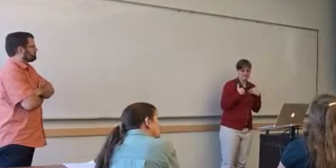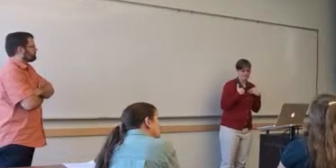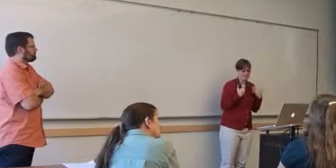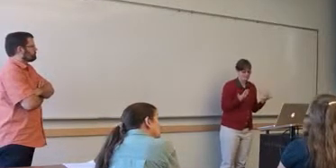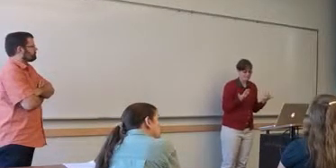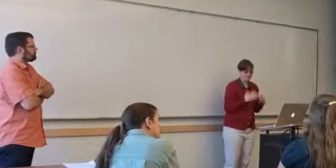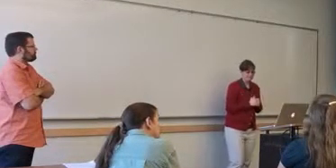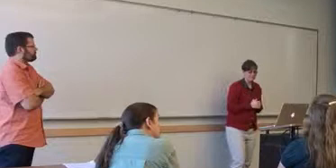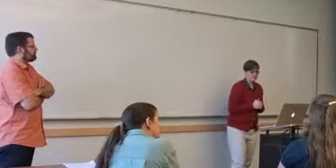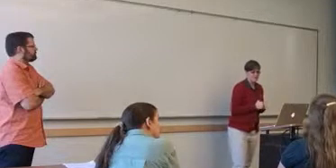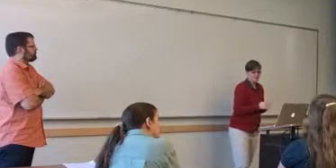language.